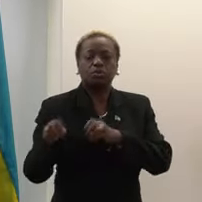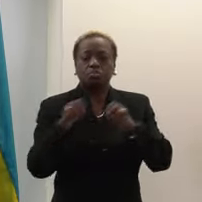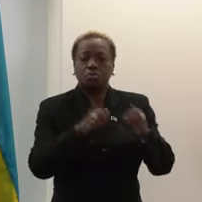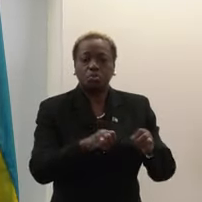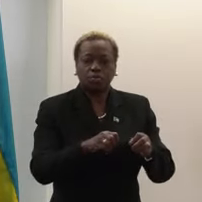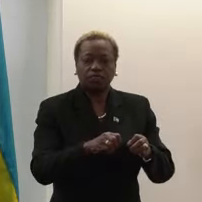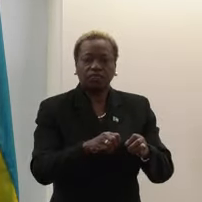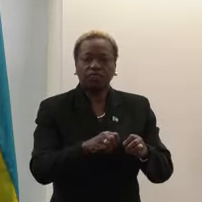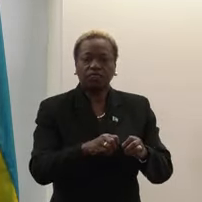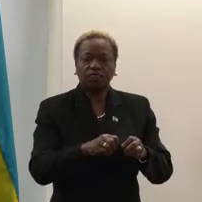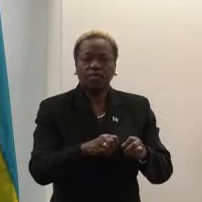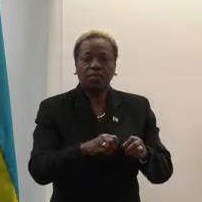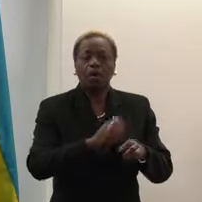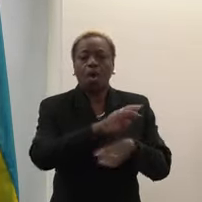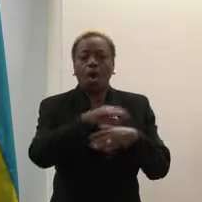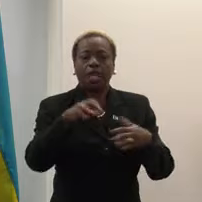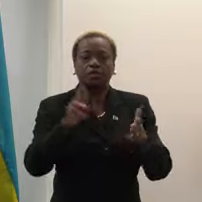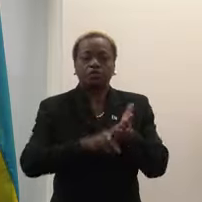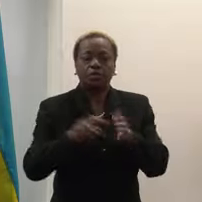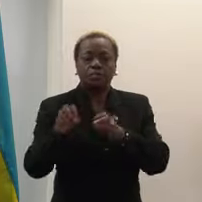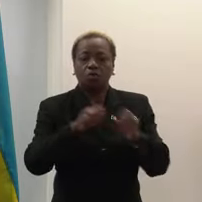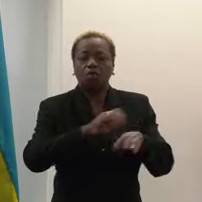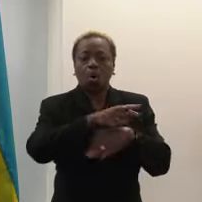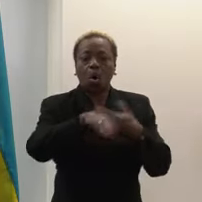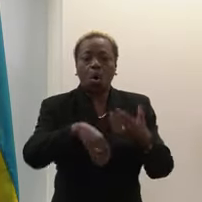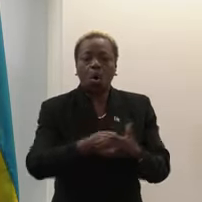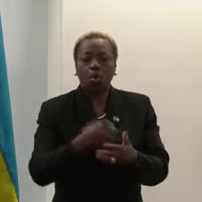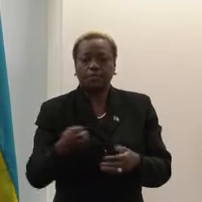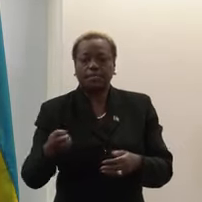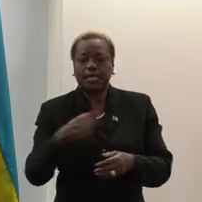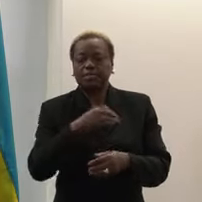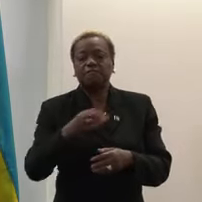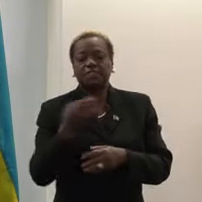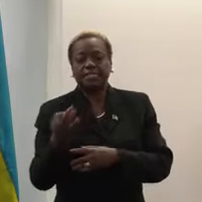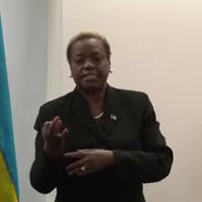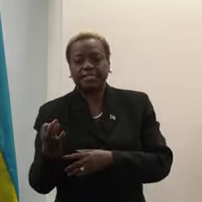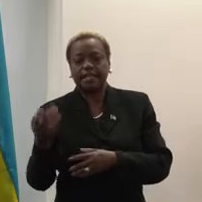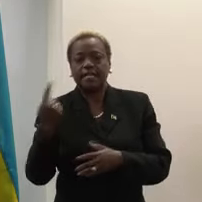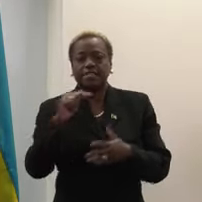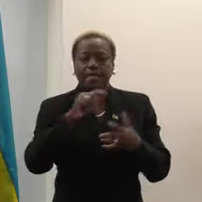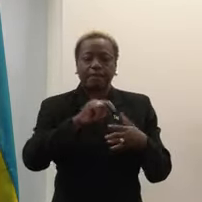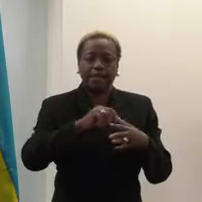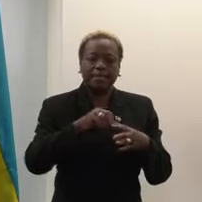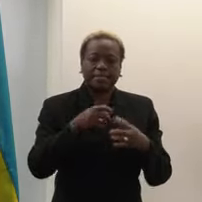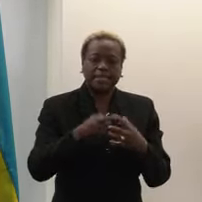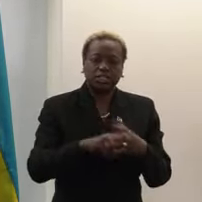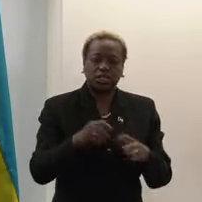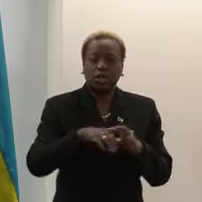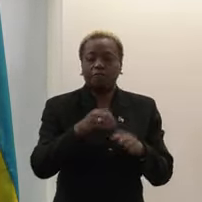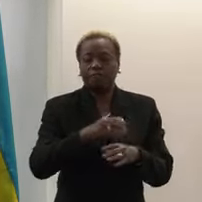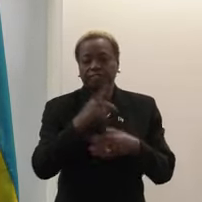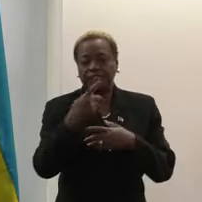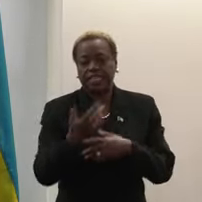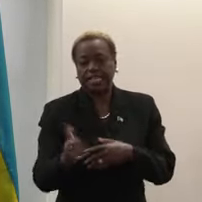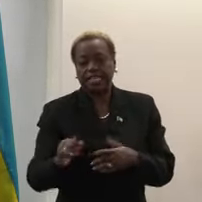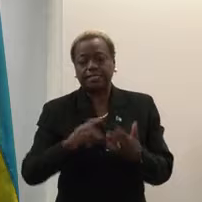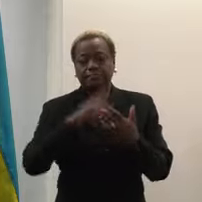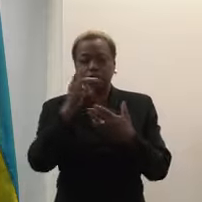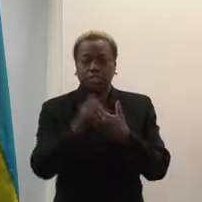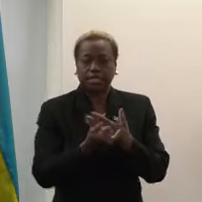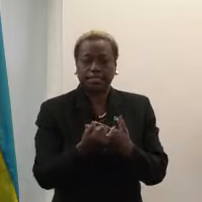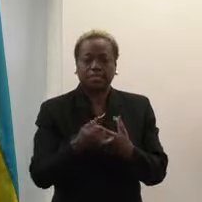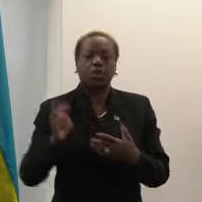remove or minimize obstacles and to facilitate the implementation of these projects.